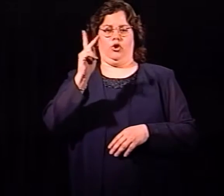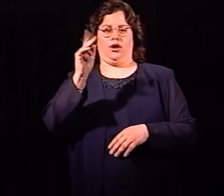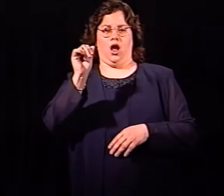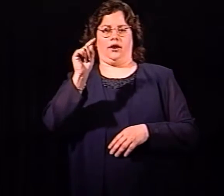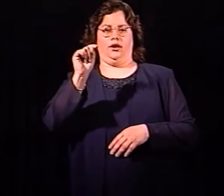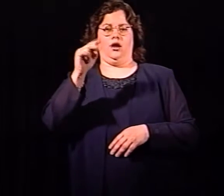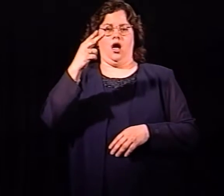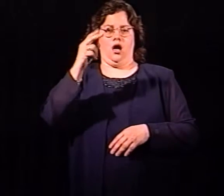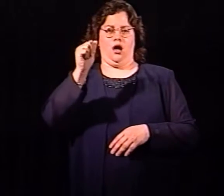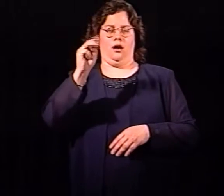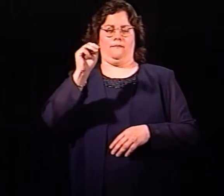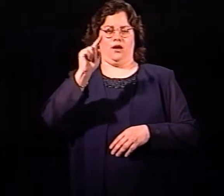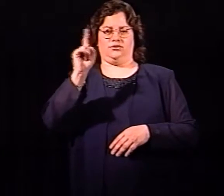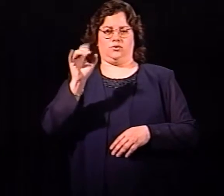Hamazon.